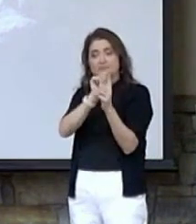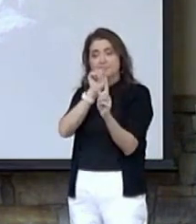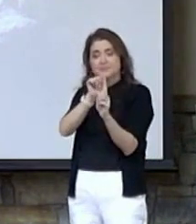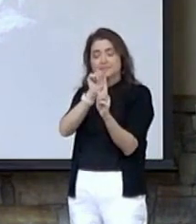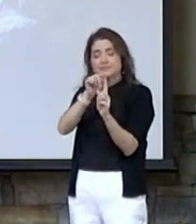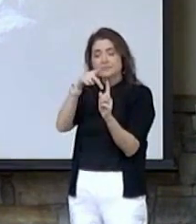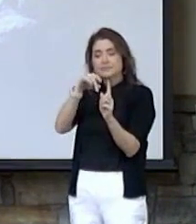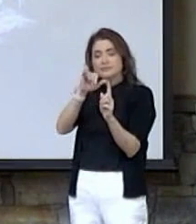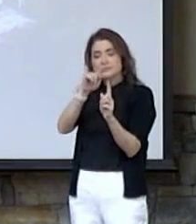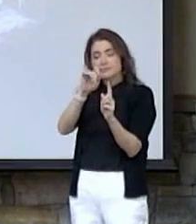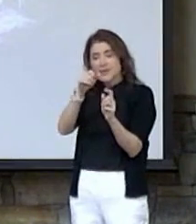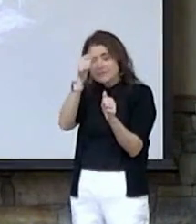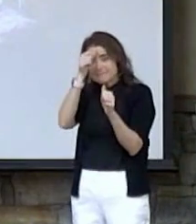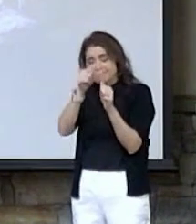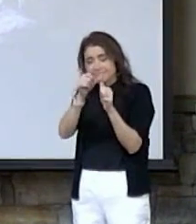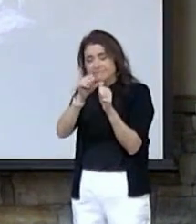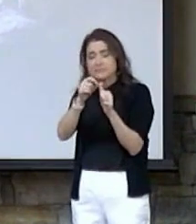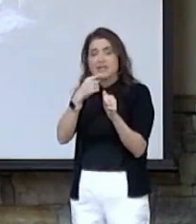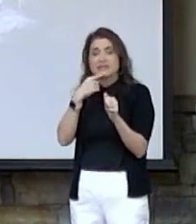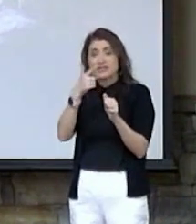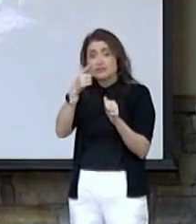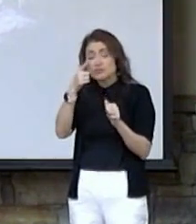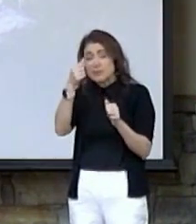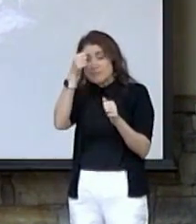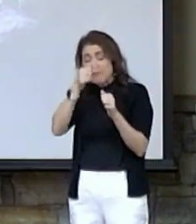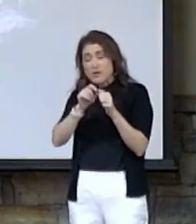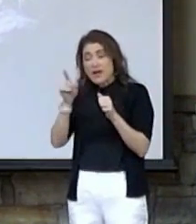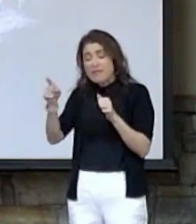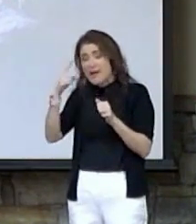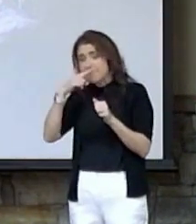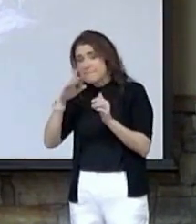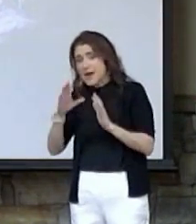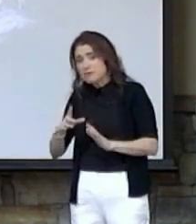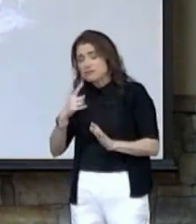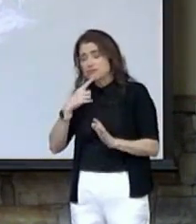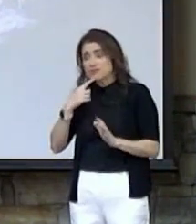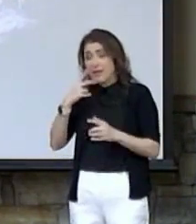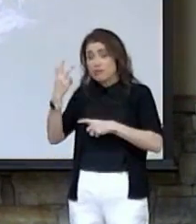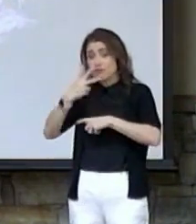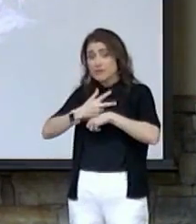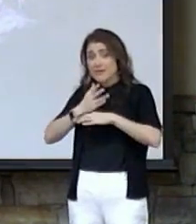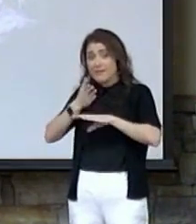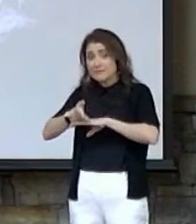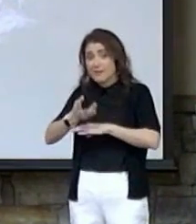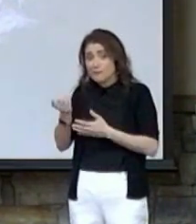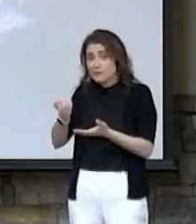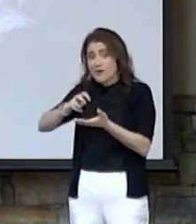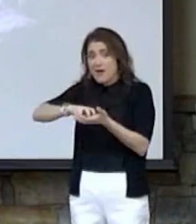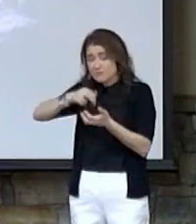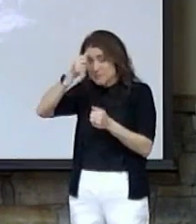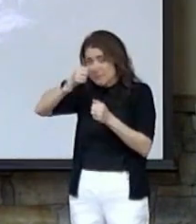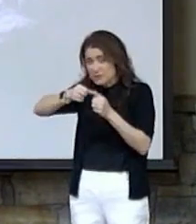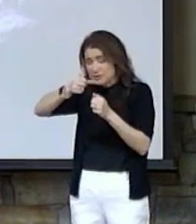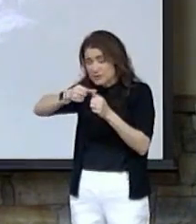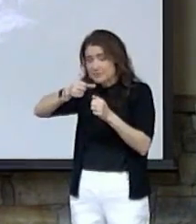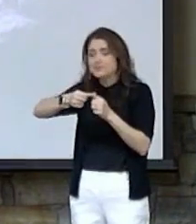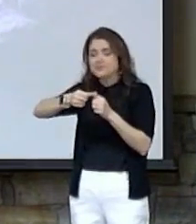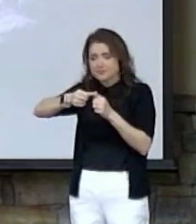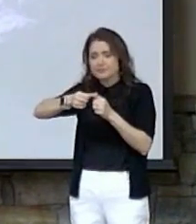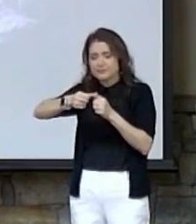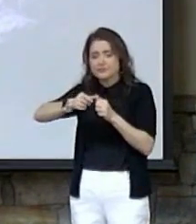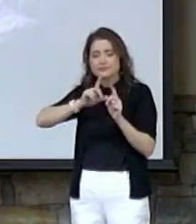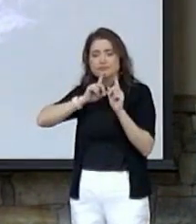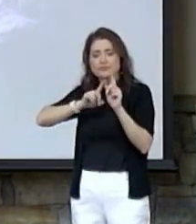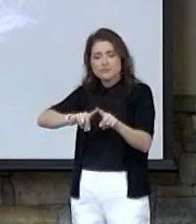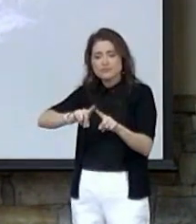they say, "Sir, remember how that impostor said while he was still alive, 'After 3 days I will rise.' Therefore, order the tomb